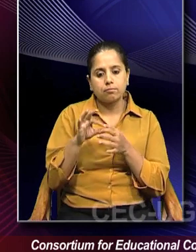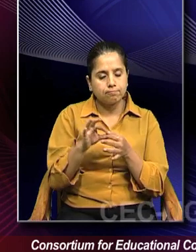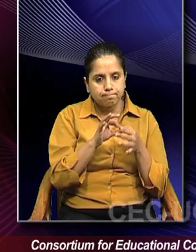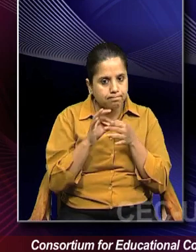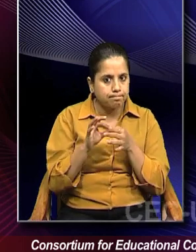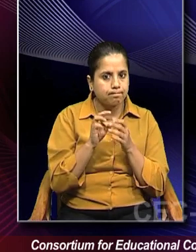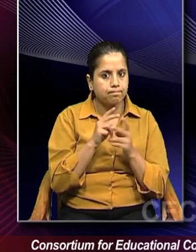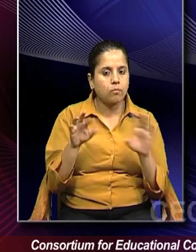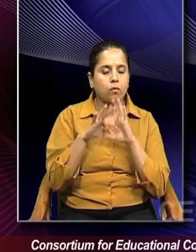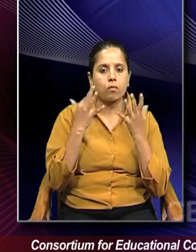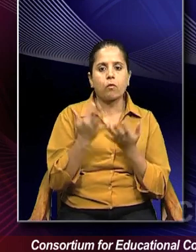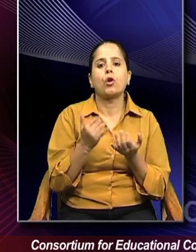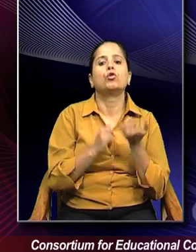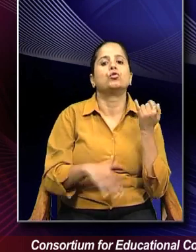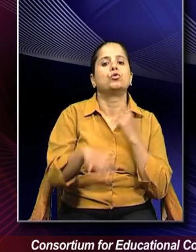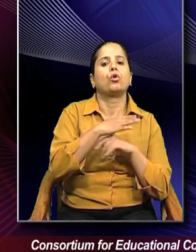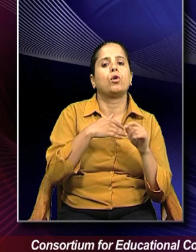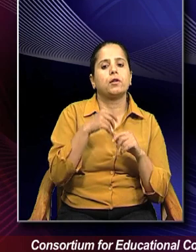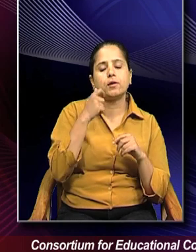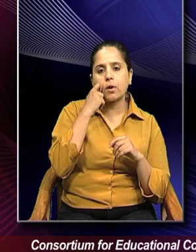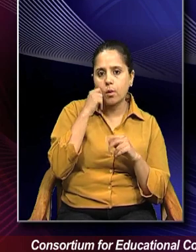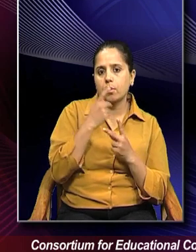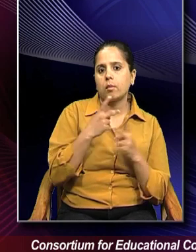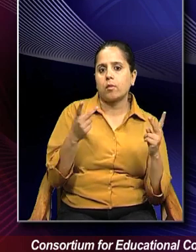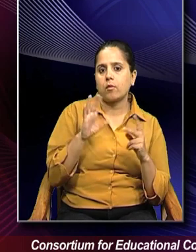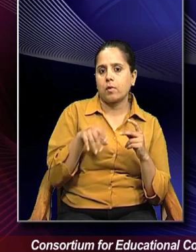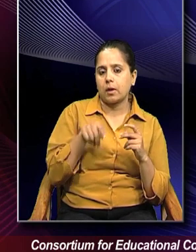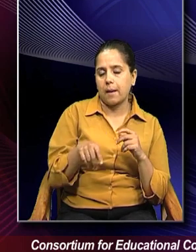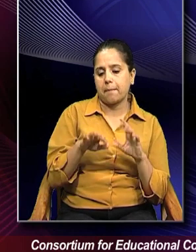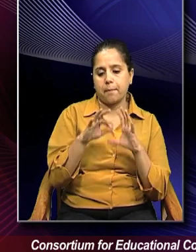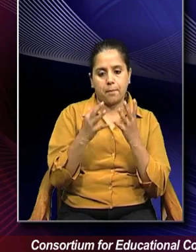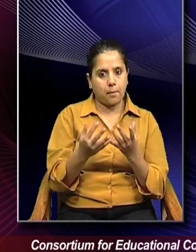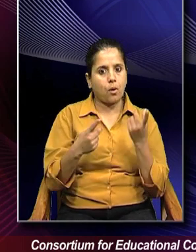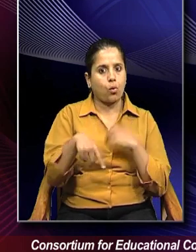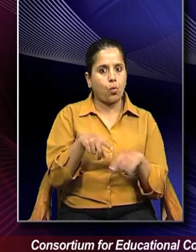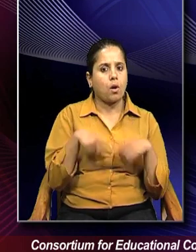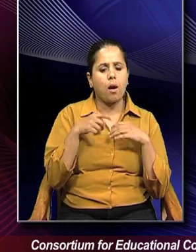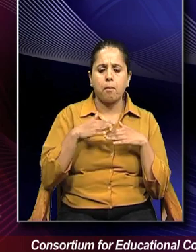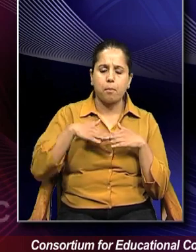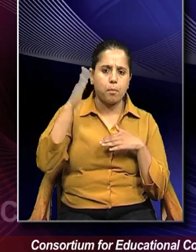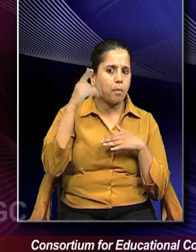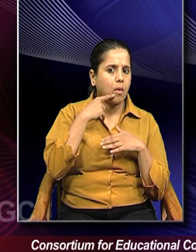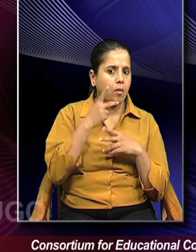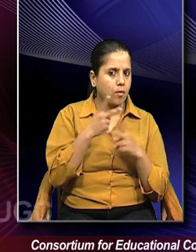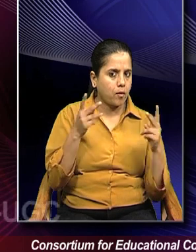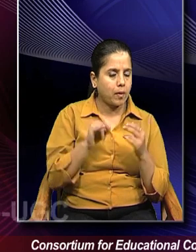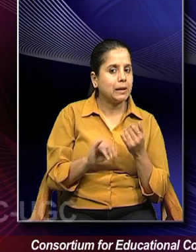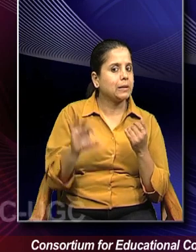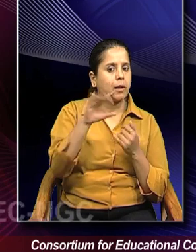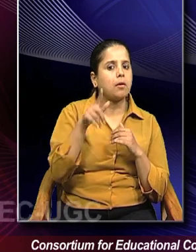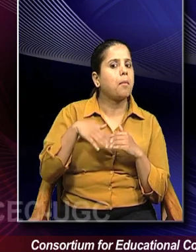solidaritist world society of humans of the planet, which is above the